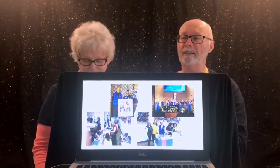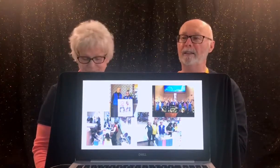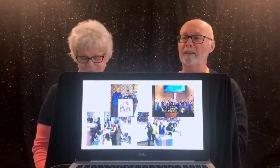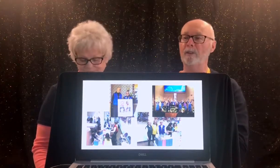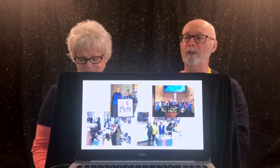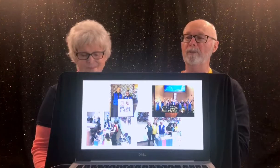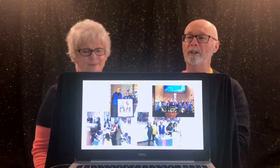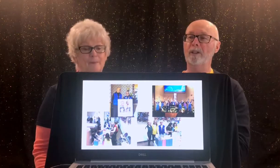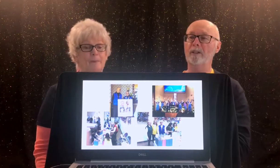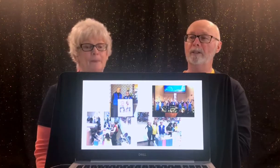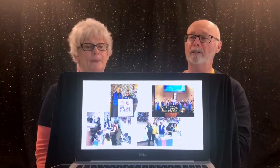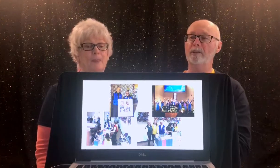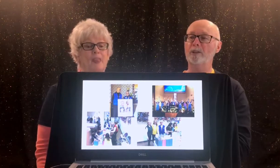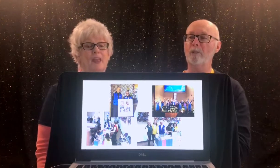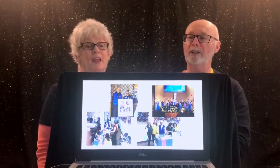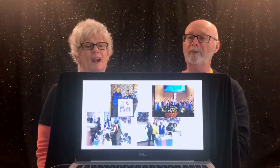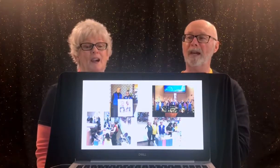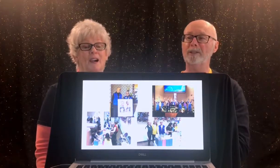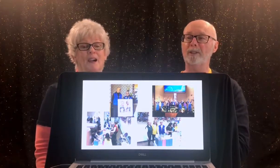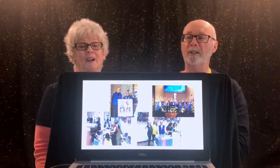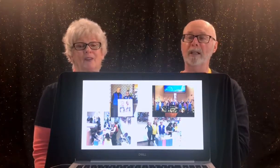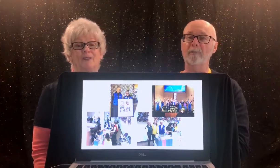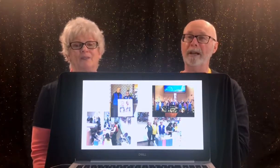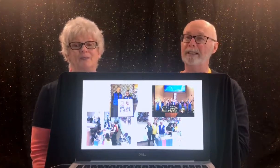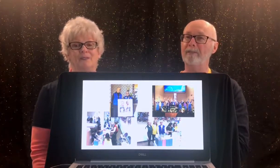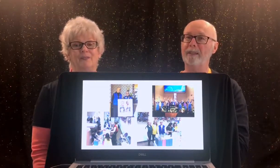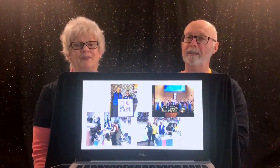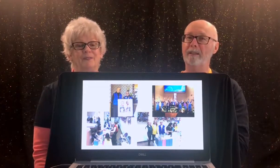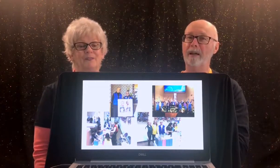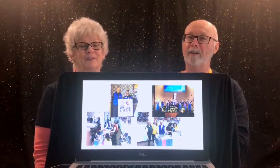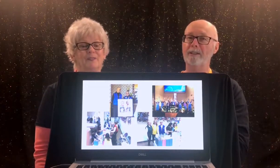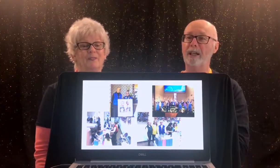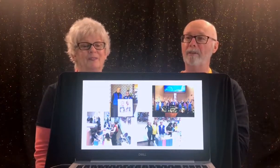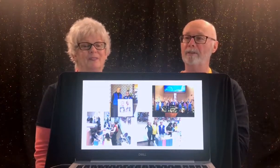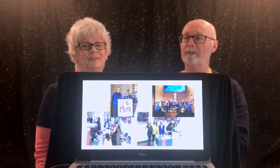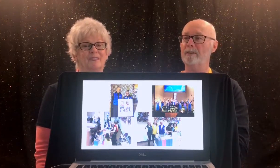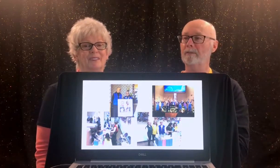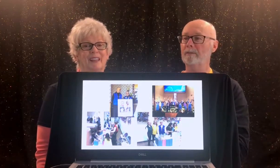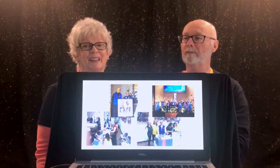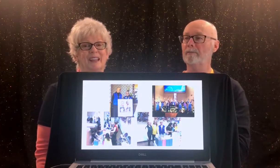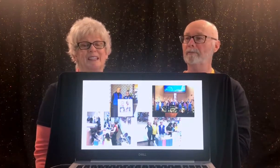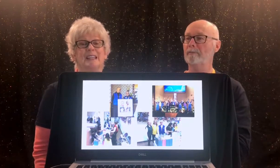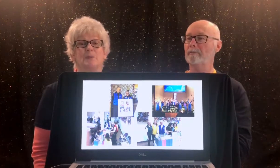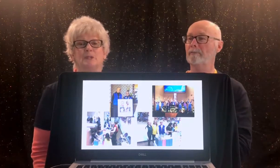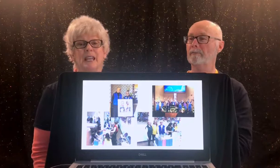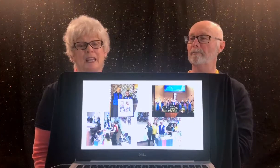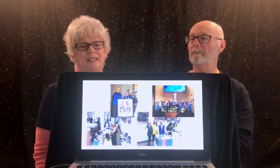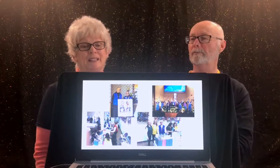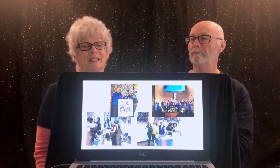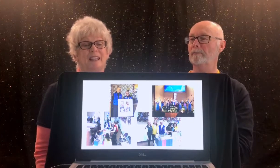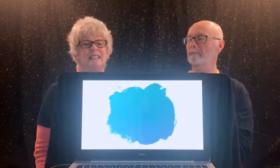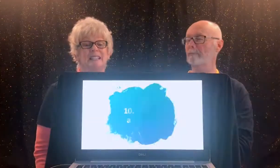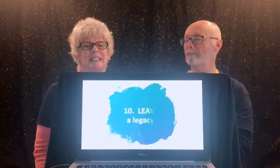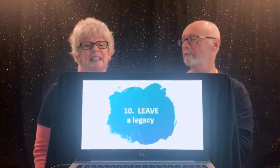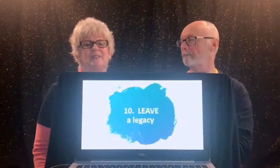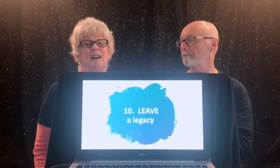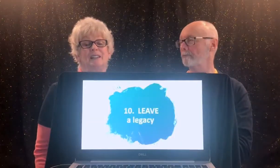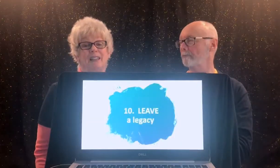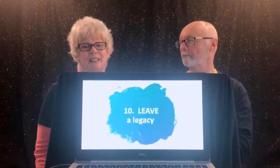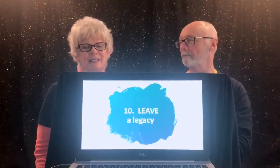the talent. We've learned so much faster by giving of ourselves. Number 10 is leave a